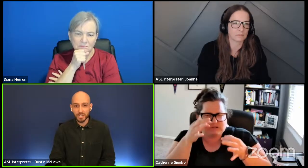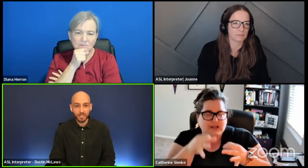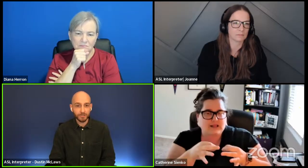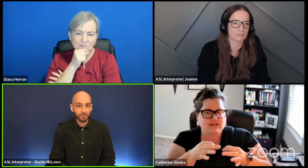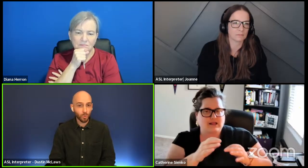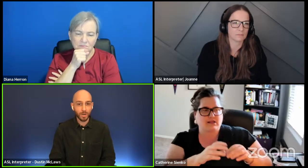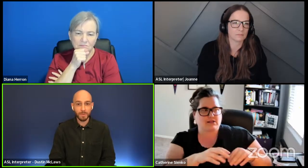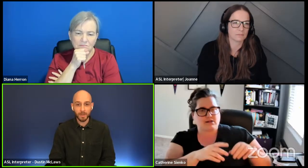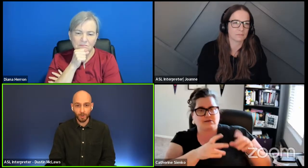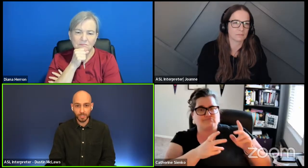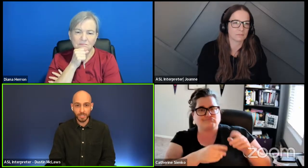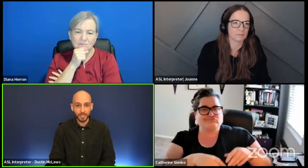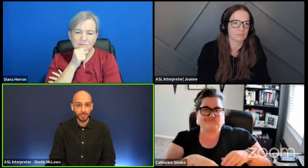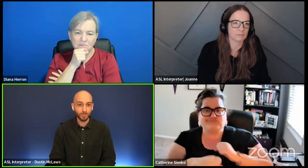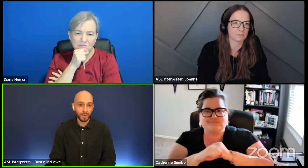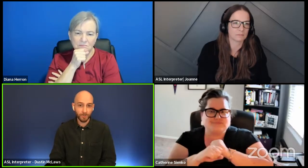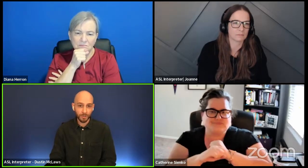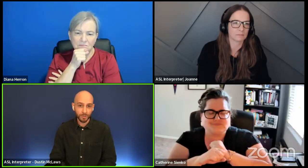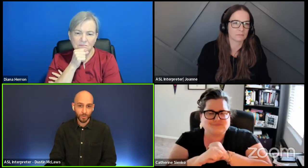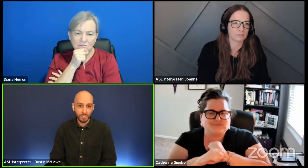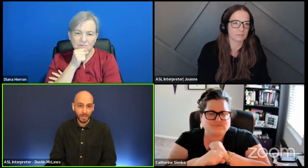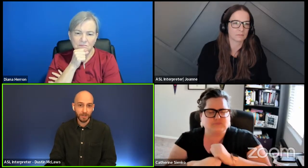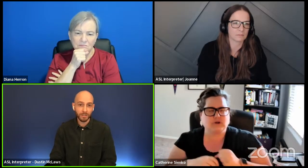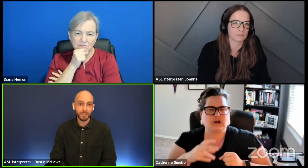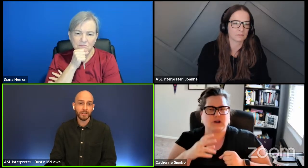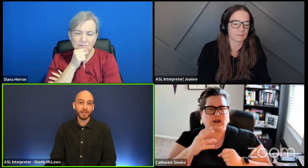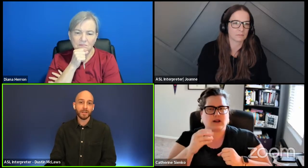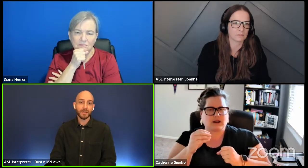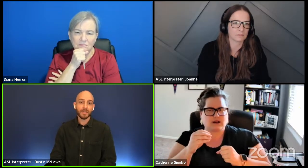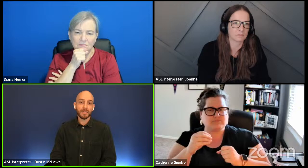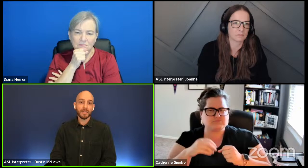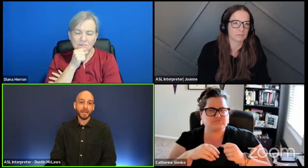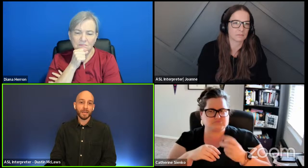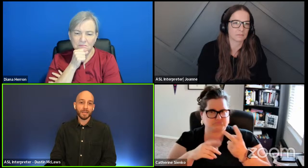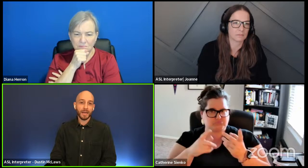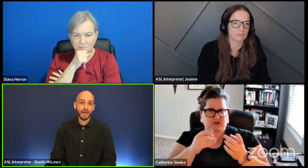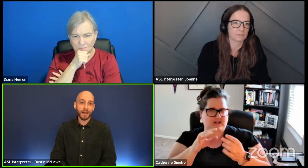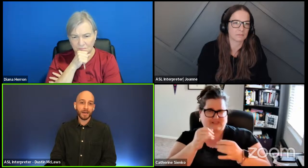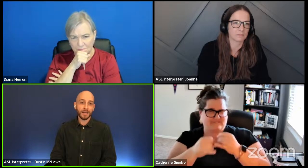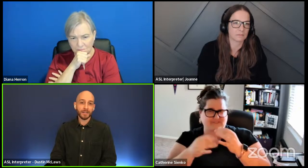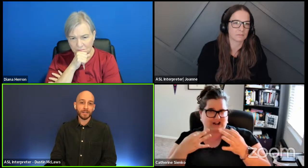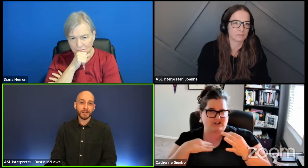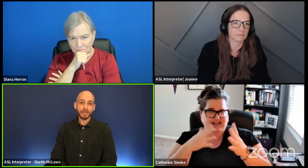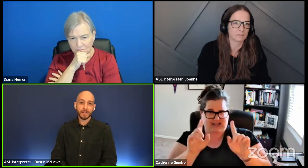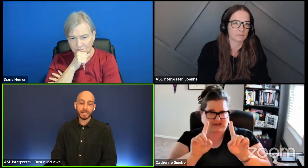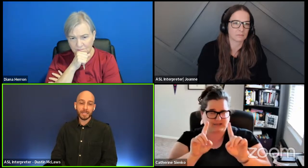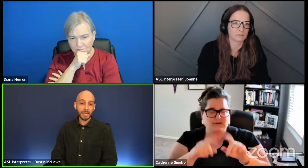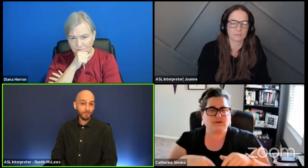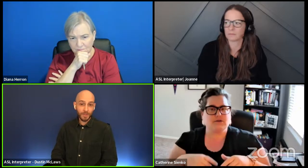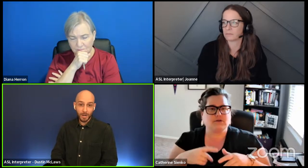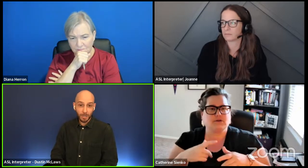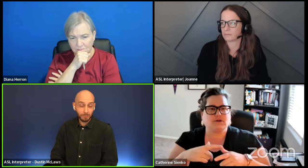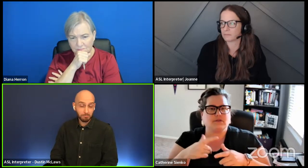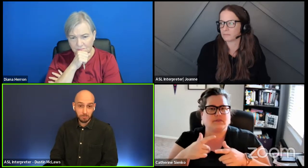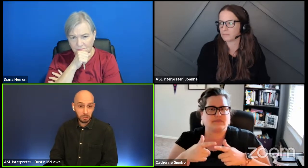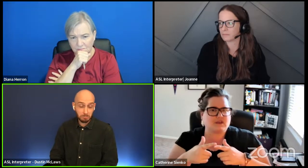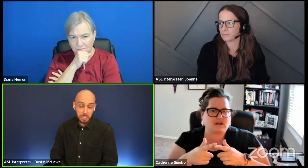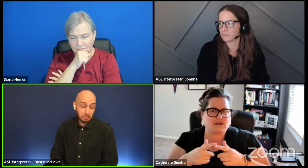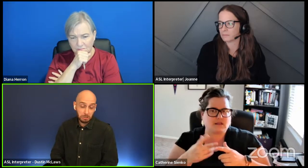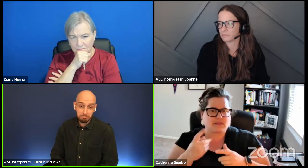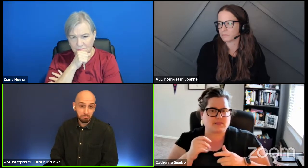10, 15, 20-minute presentation, whatever it is we decide on. They can give